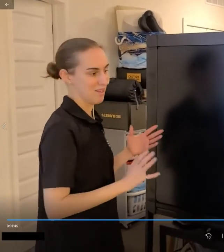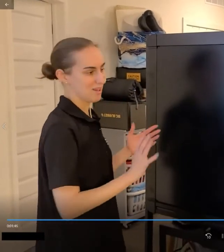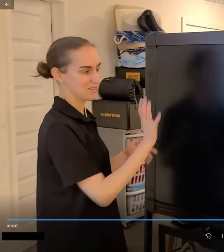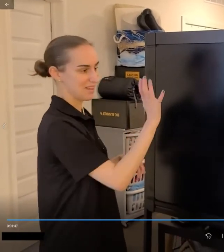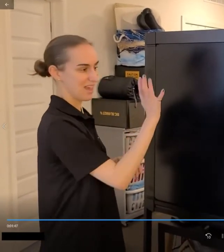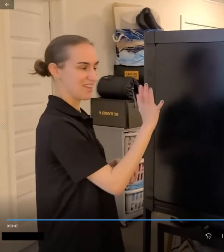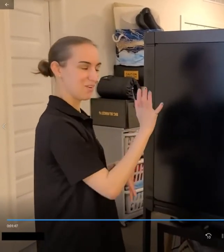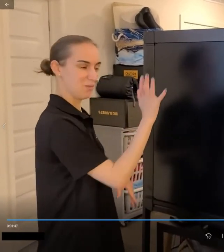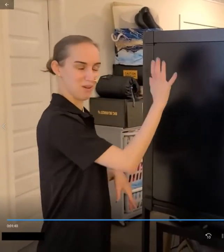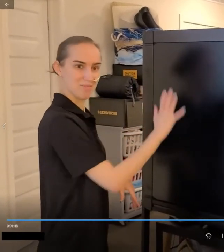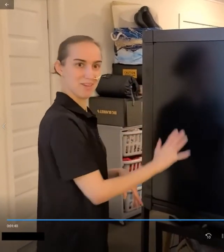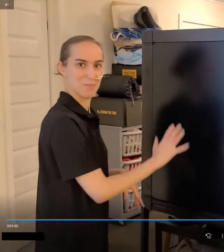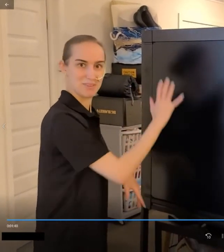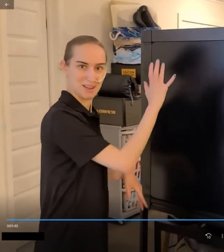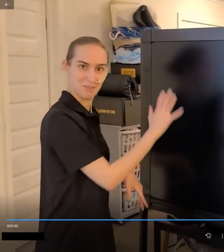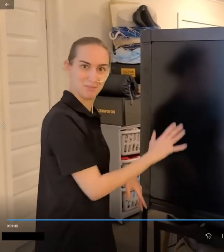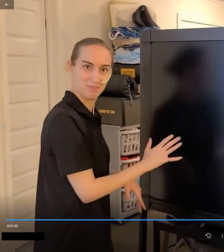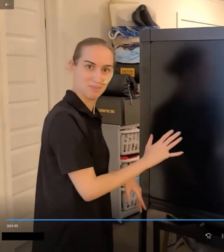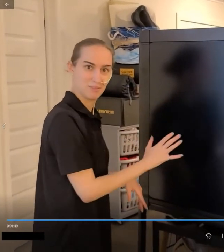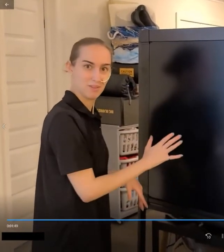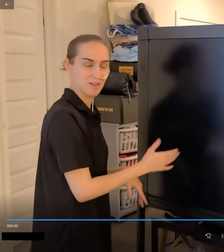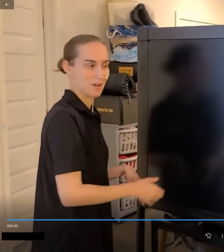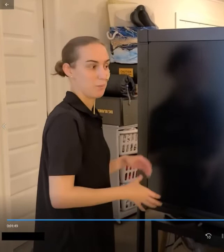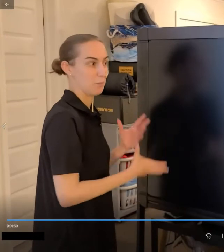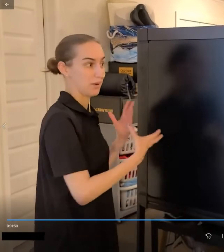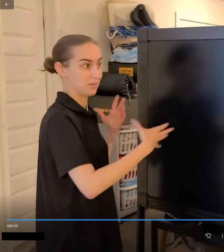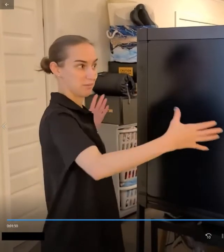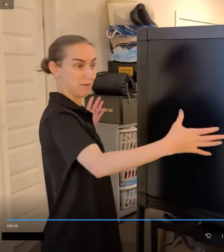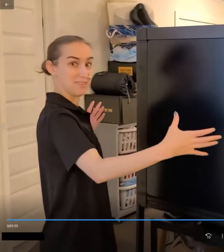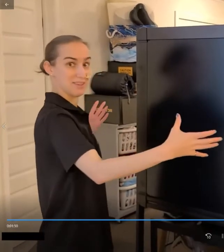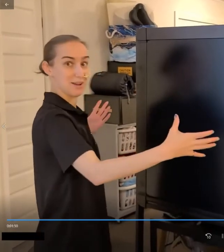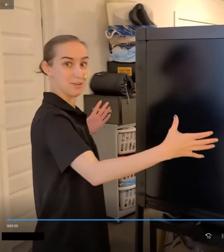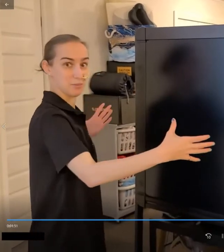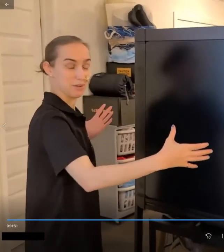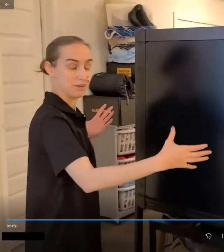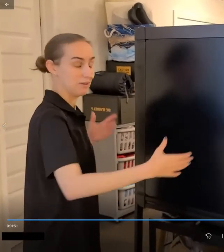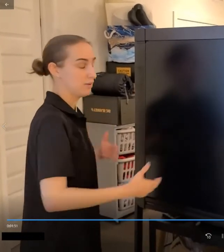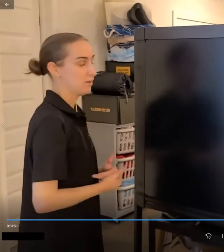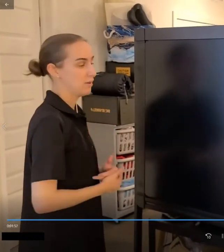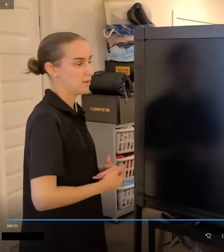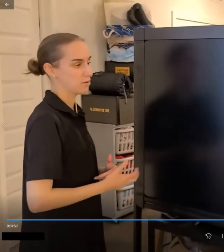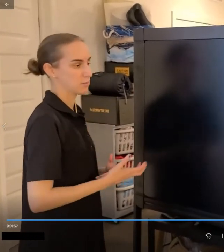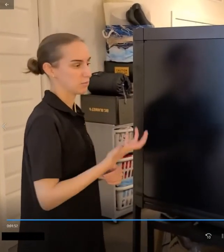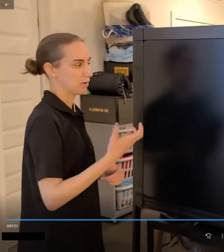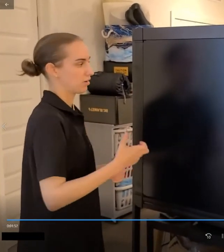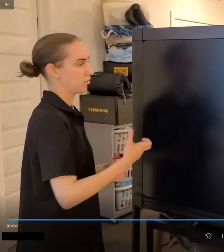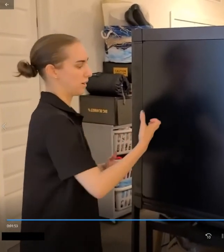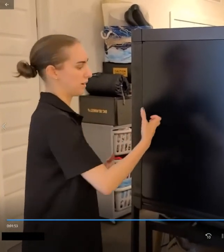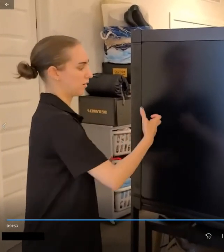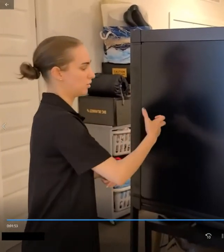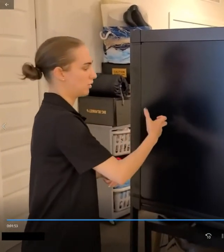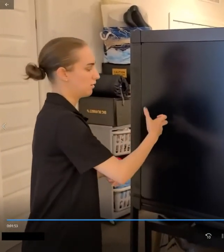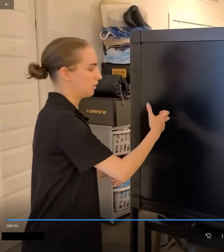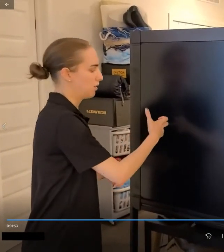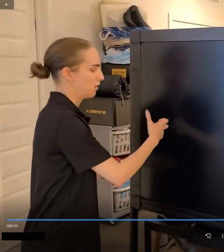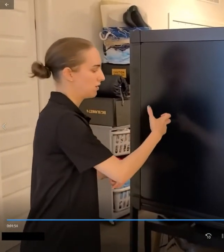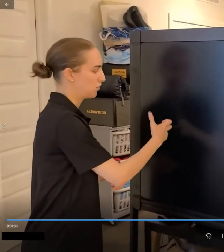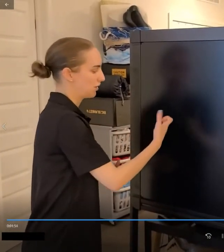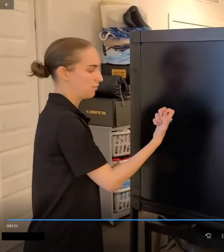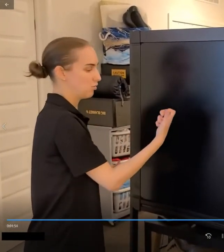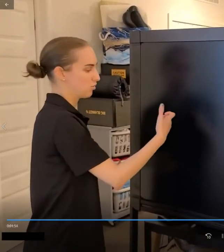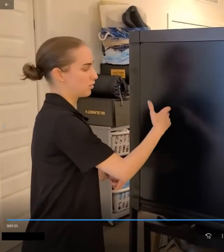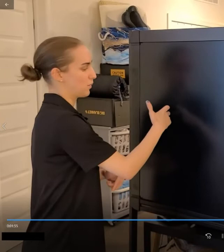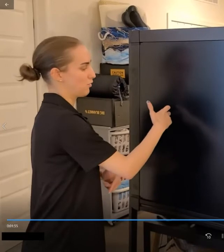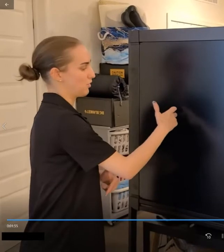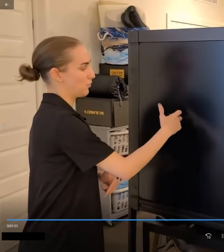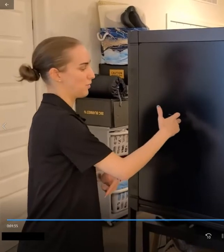with this. Yeah. I don't love the up and down. Right. But it's the right size for me. Yeah. In terms of what I can do with my hand, because you